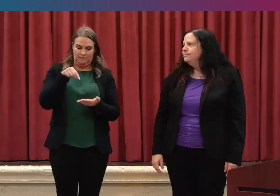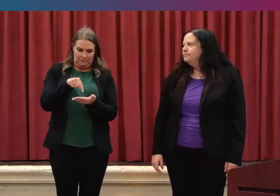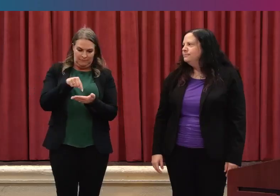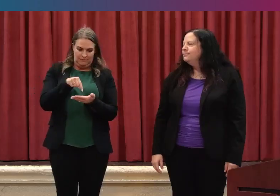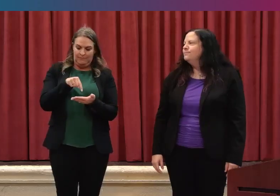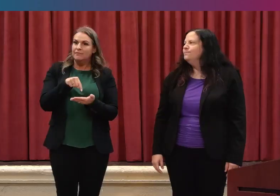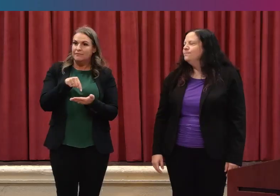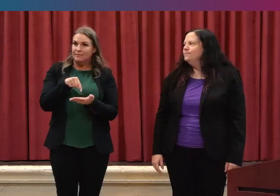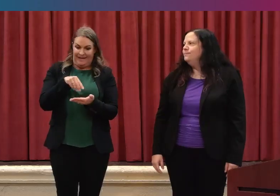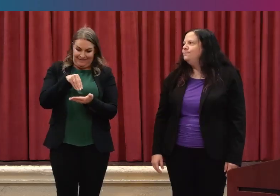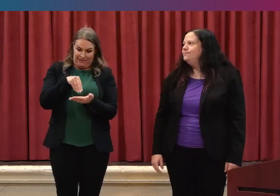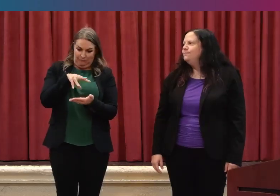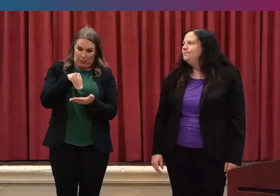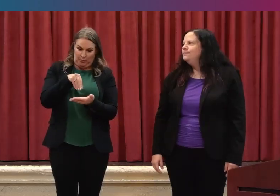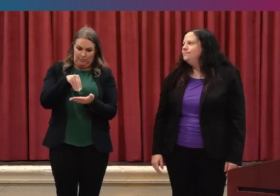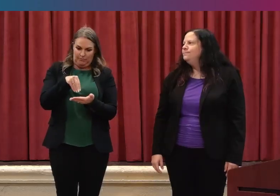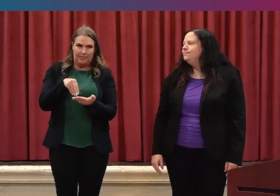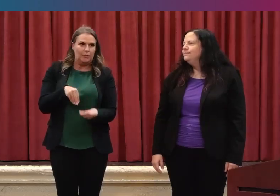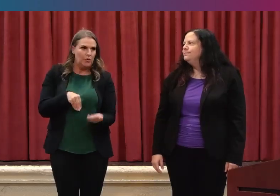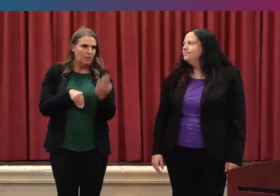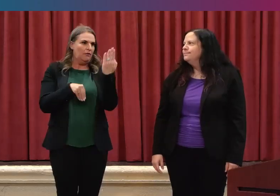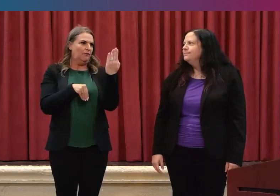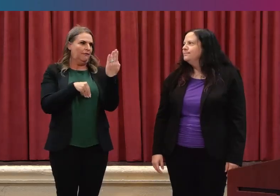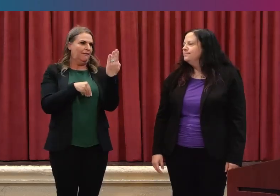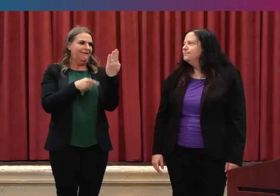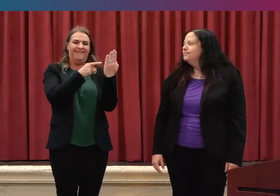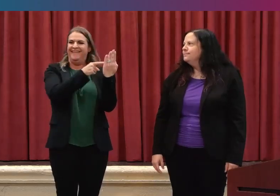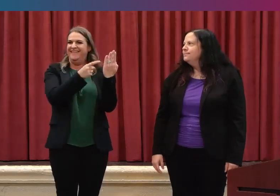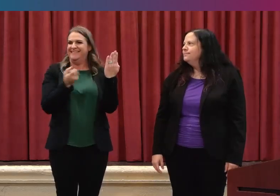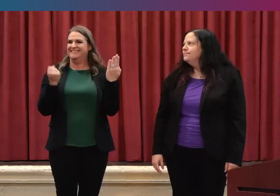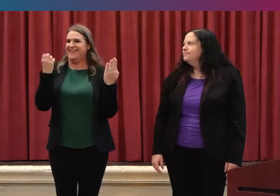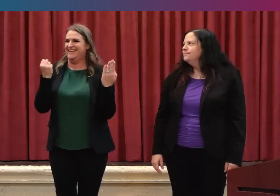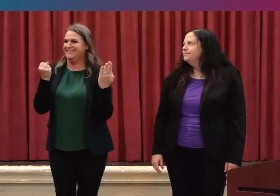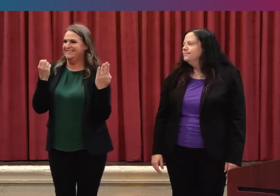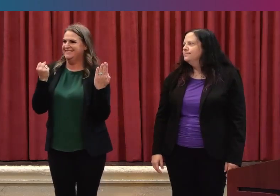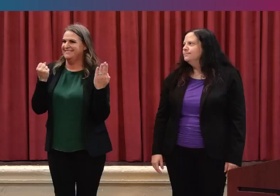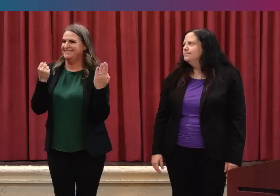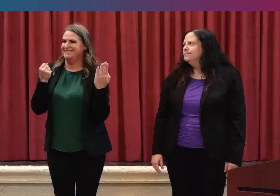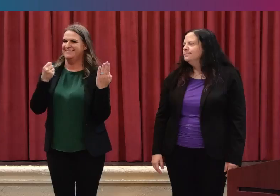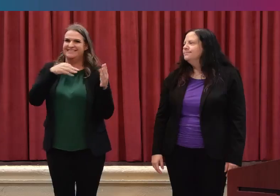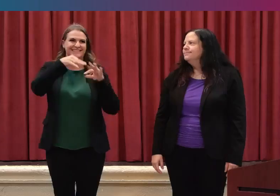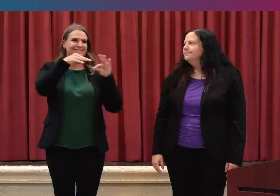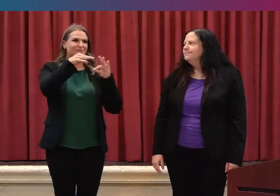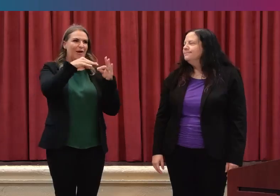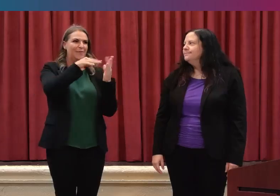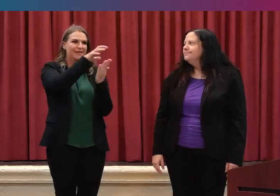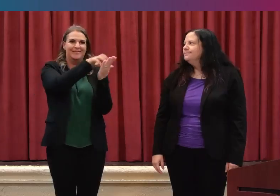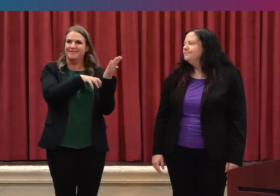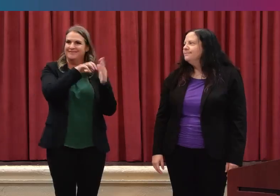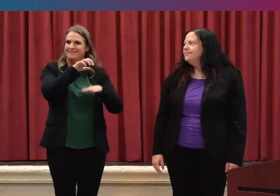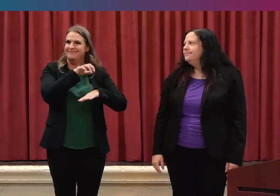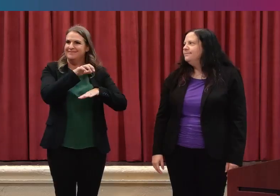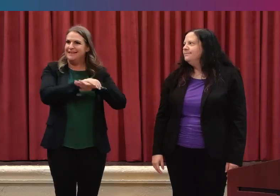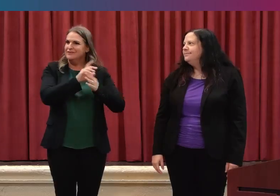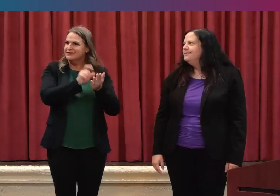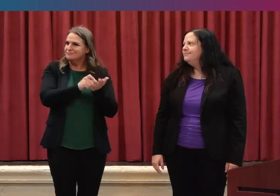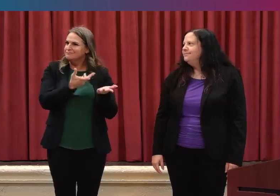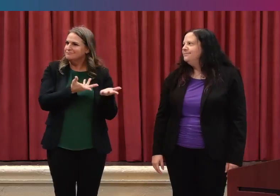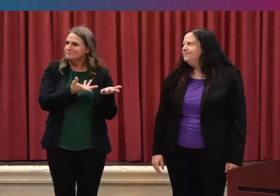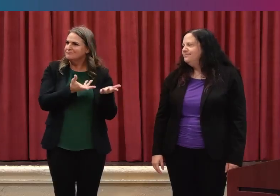So instead of that, on the paper, there'll be a QR code that you can scan, and then you can see it in sign language. So